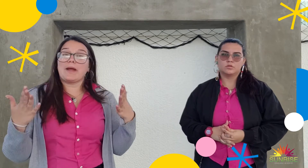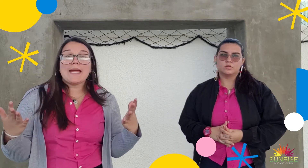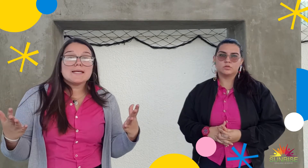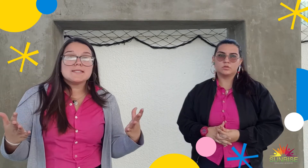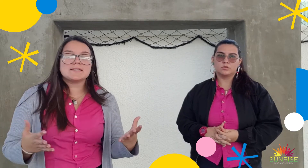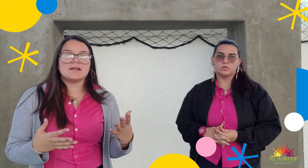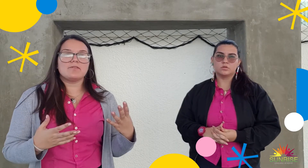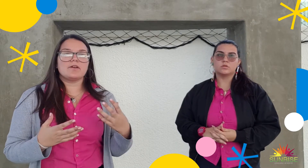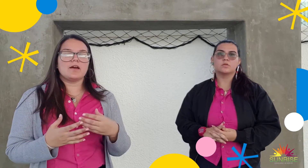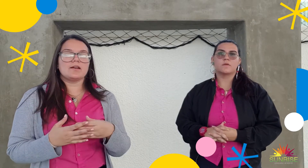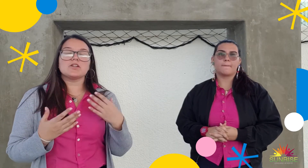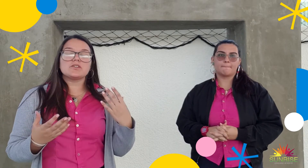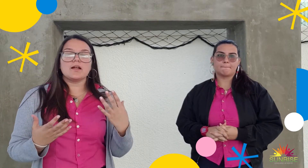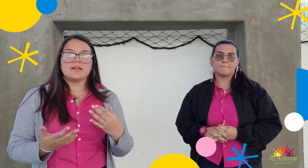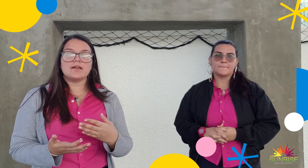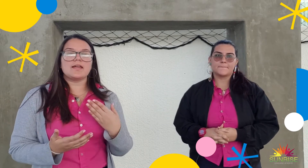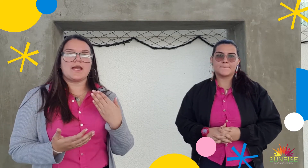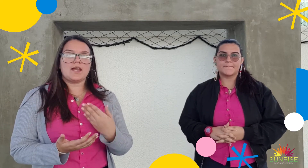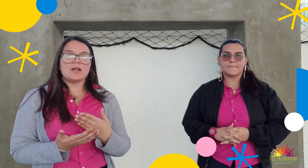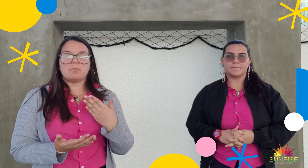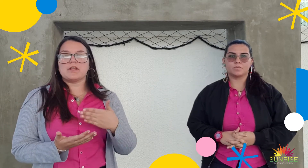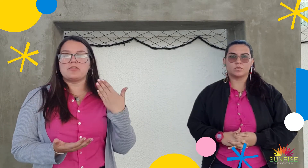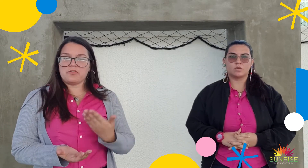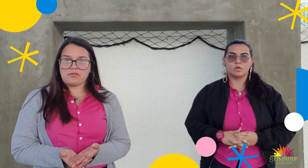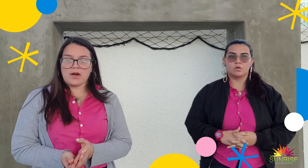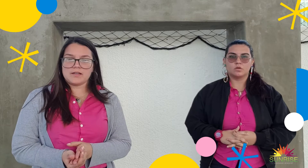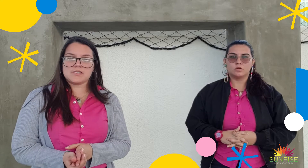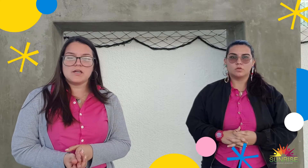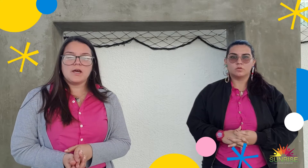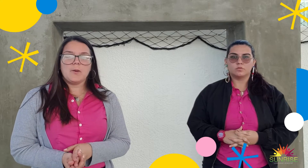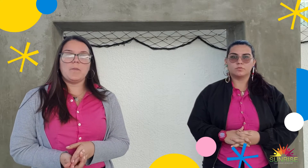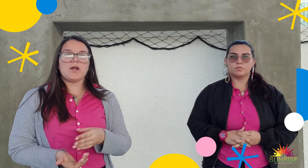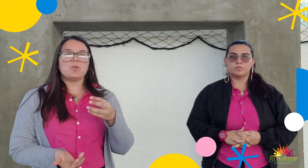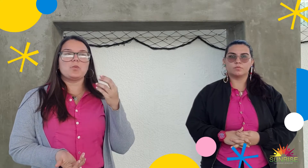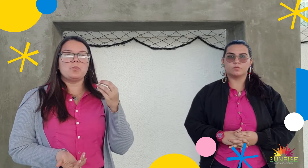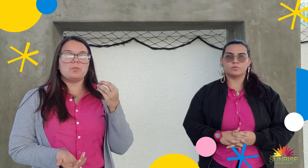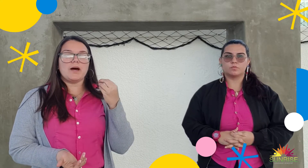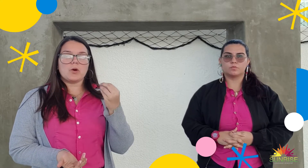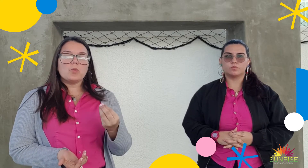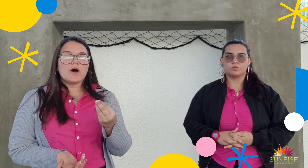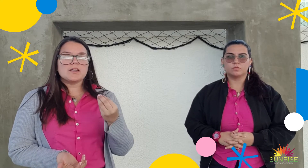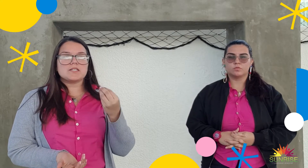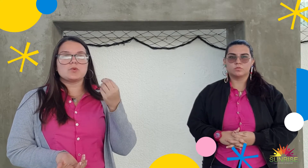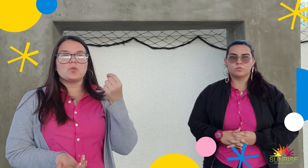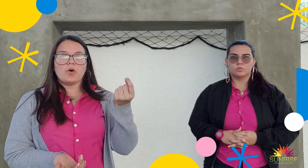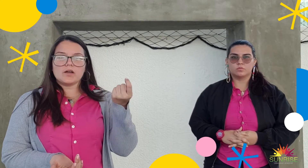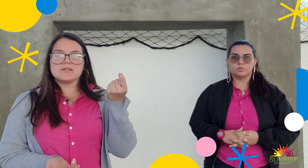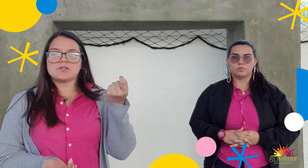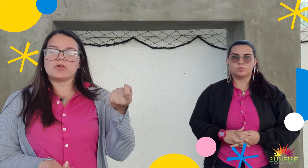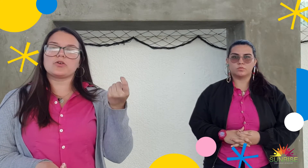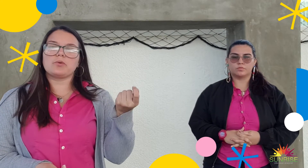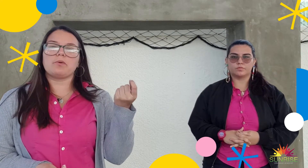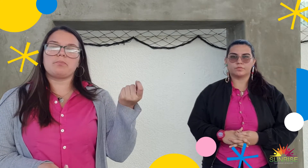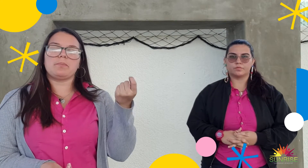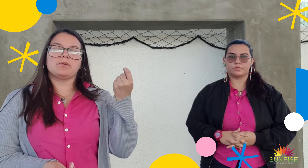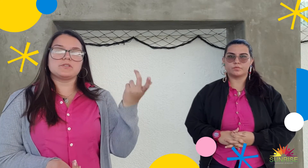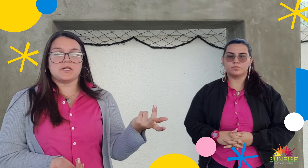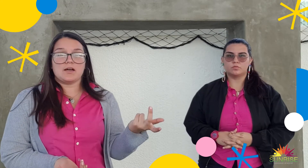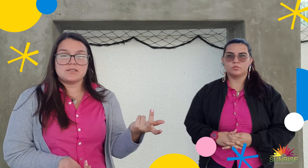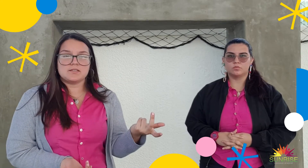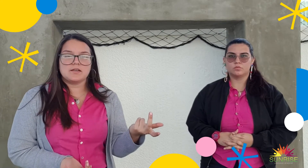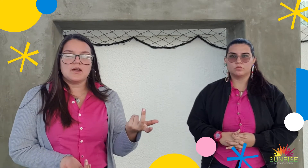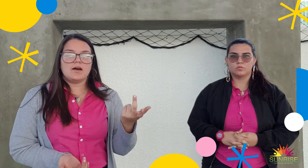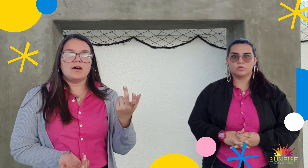a race, even a nationality cannot be defined but by what one certain group of